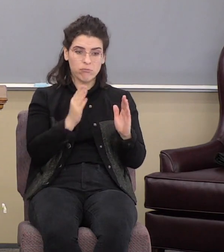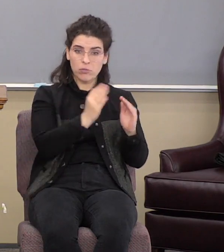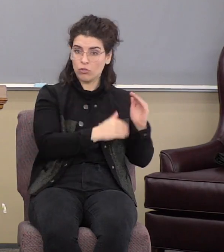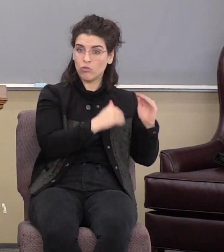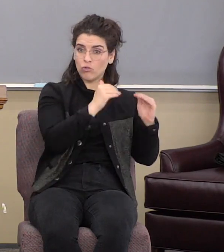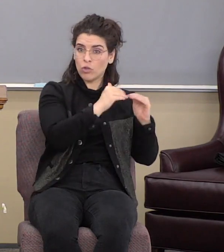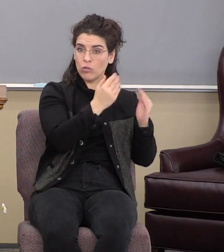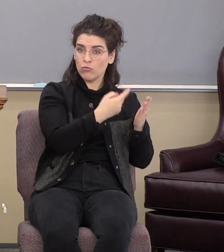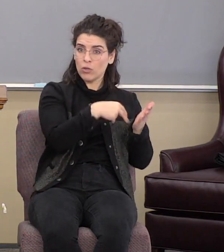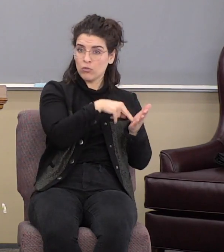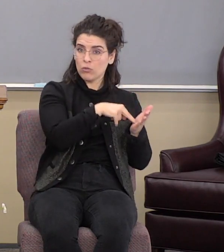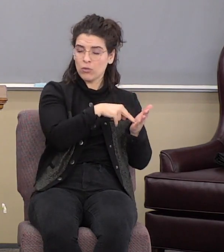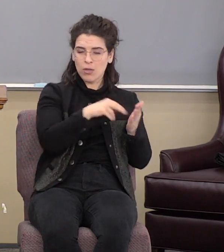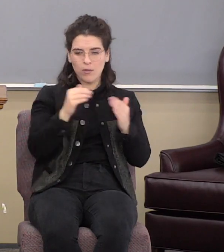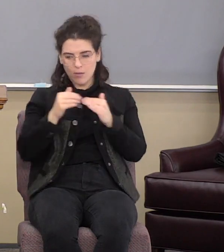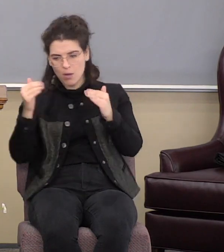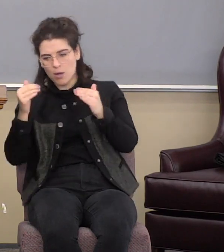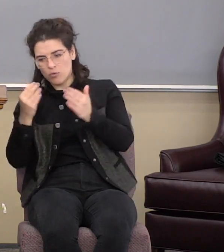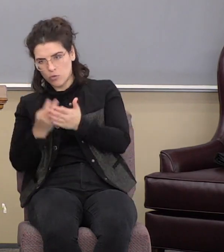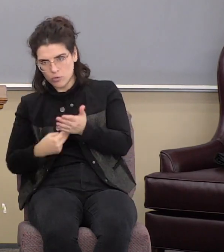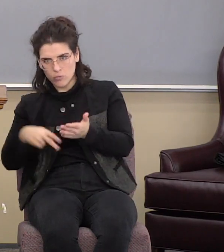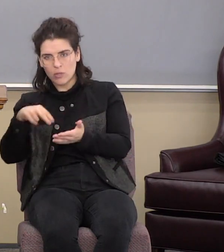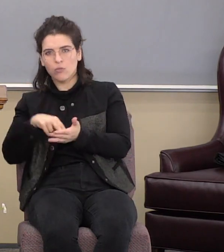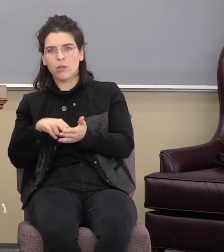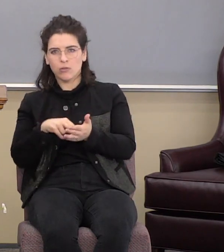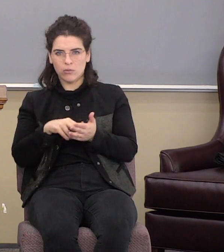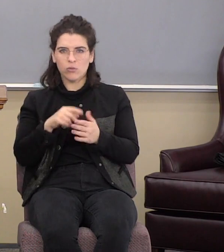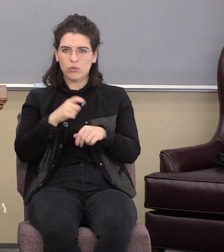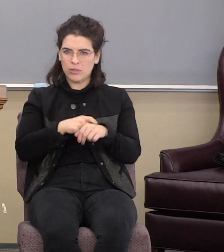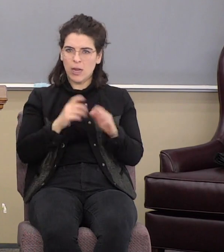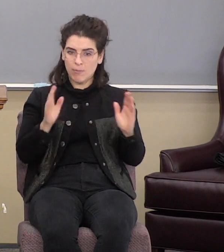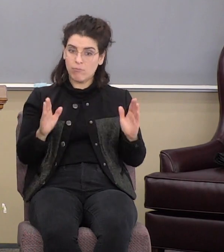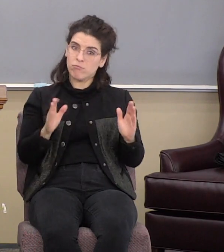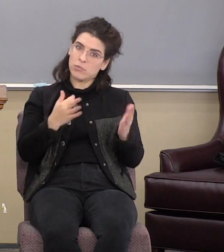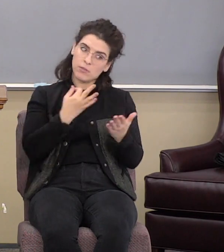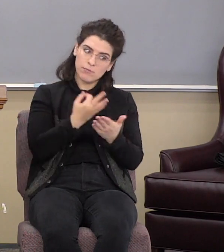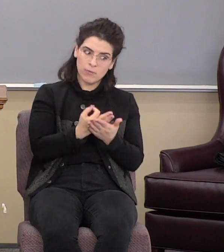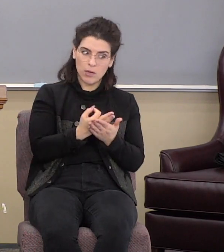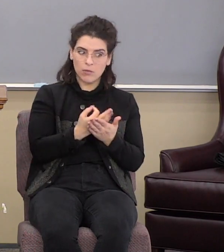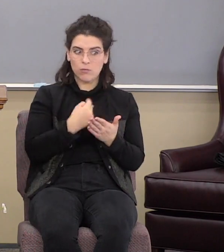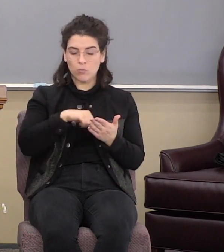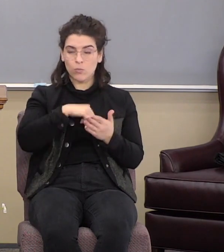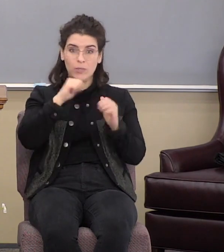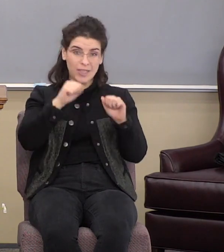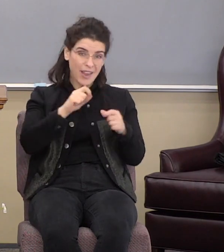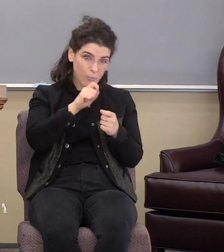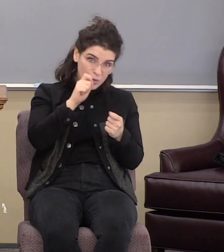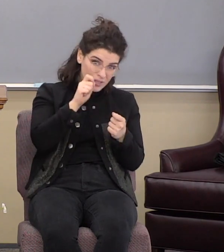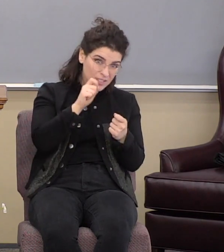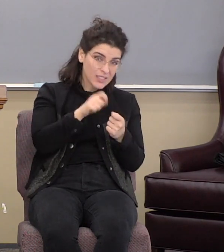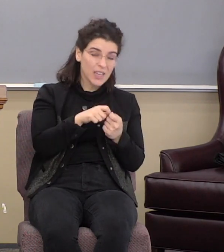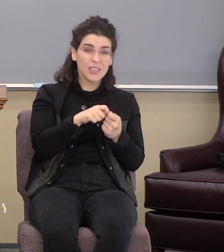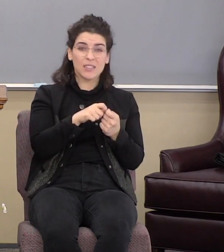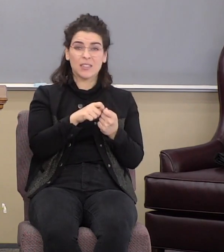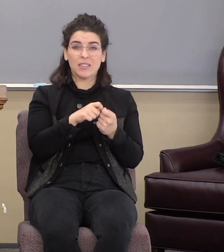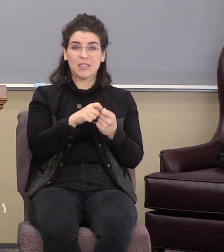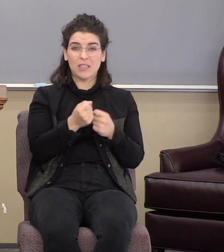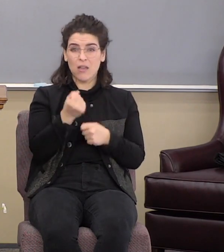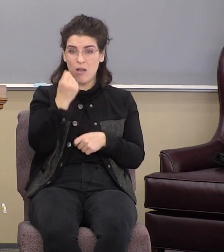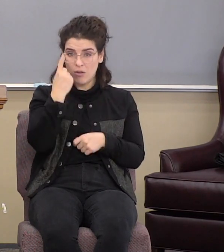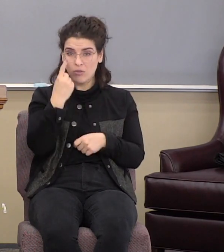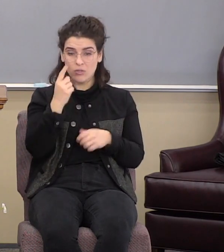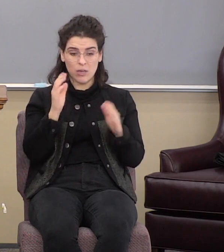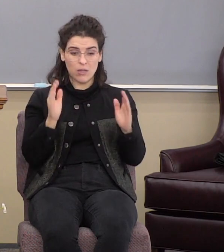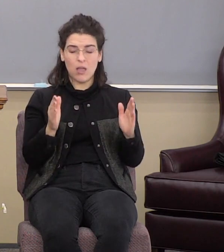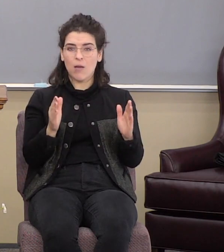just resurrection and the unjust. In fact, we can precisely understand